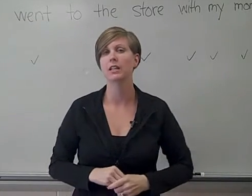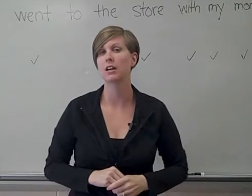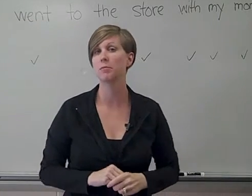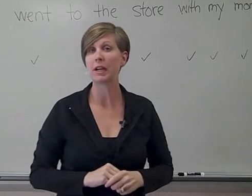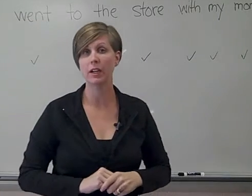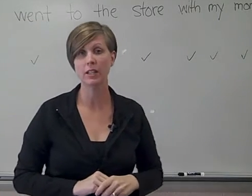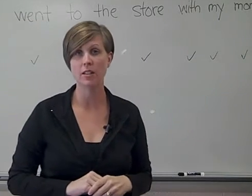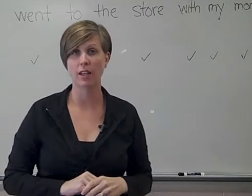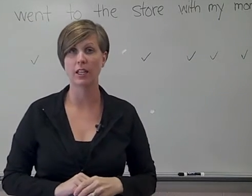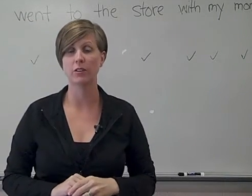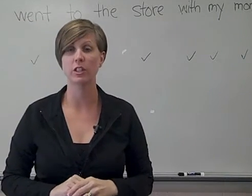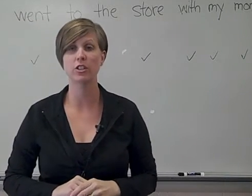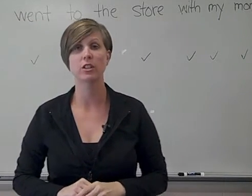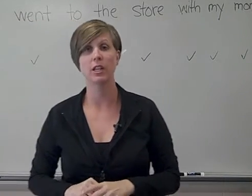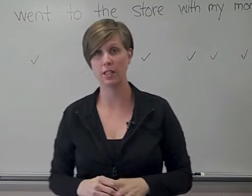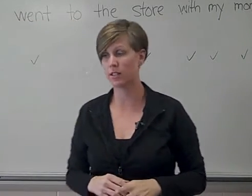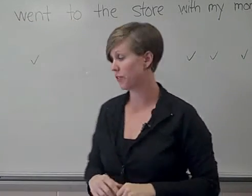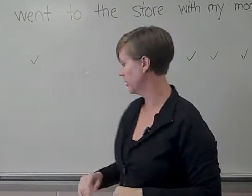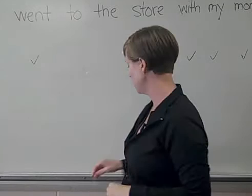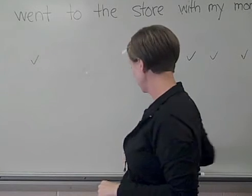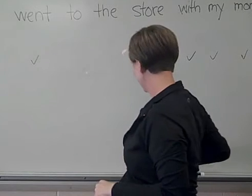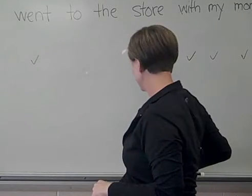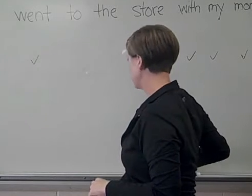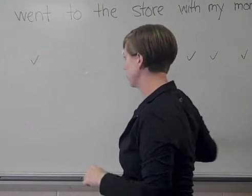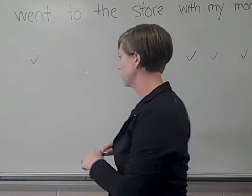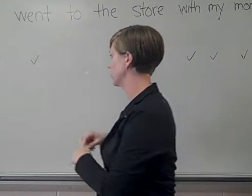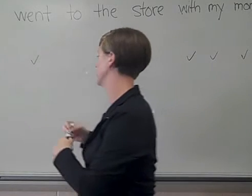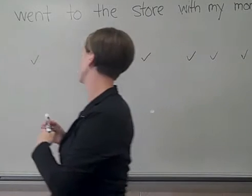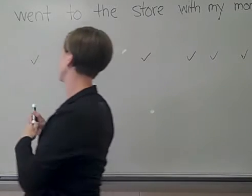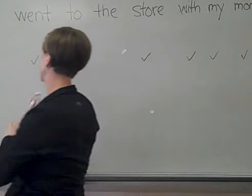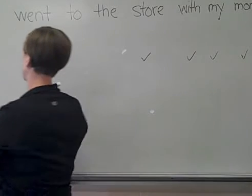Now, American Sign Language is different.